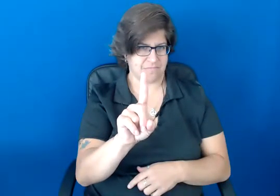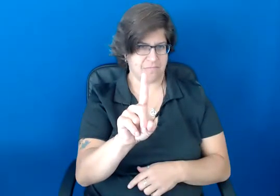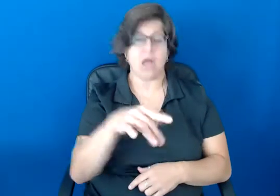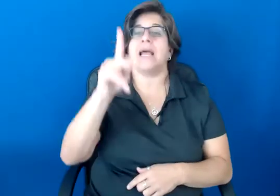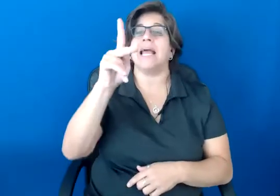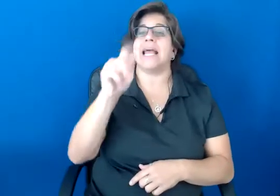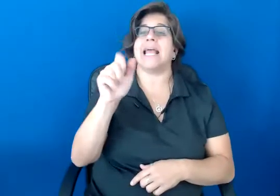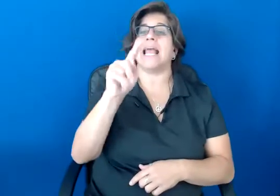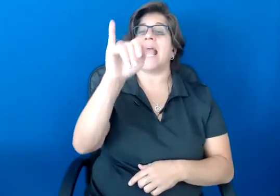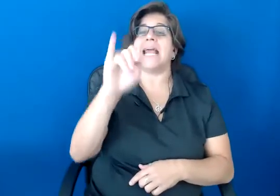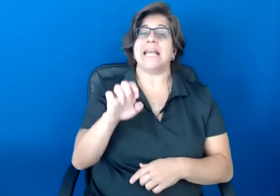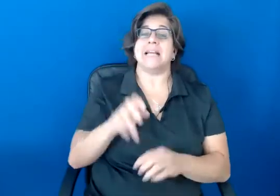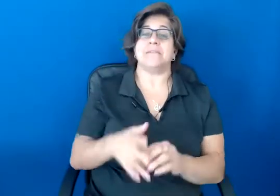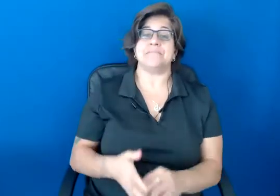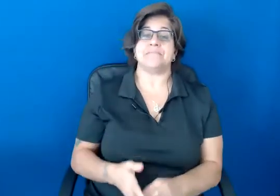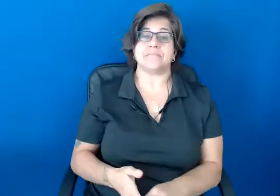Katie.